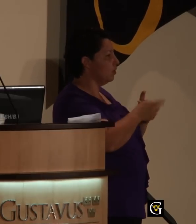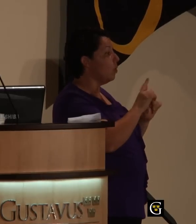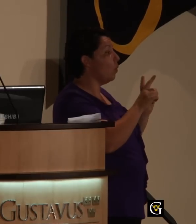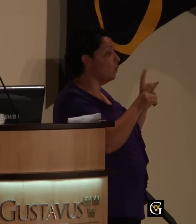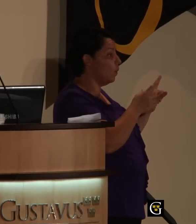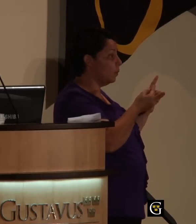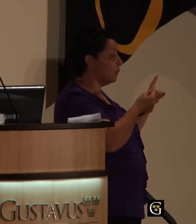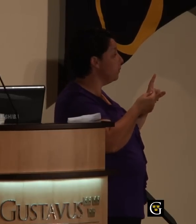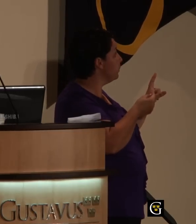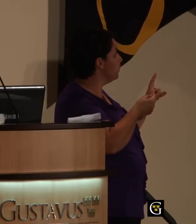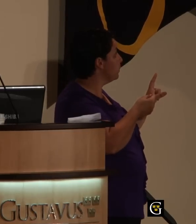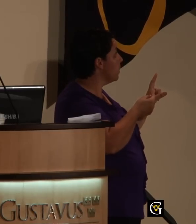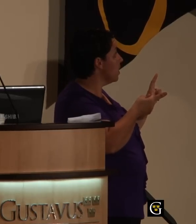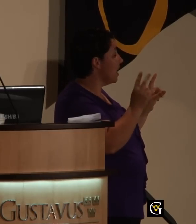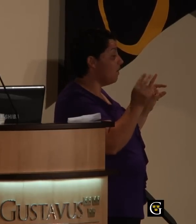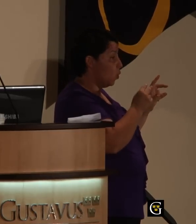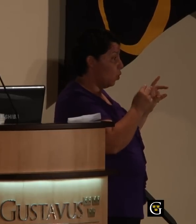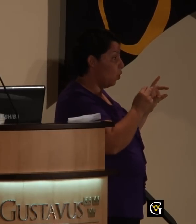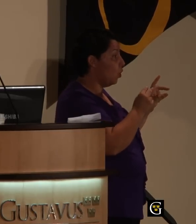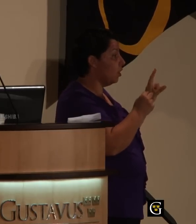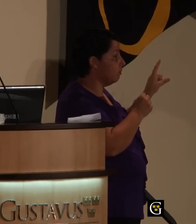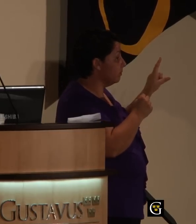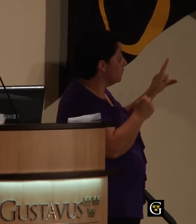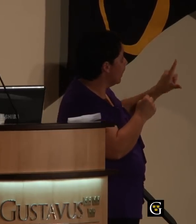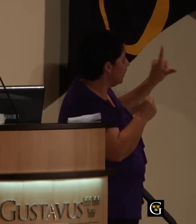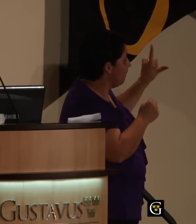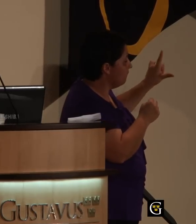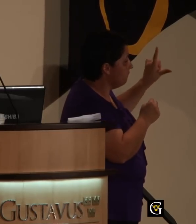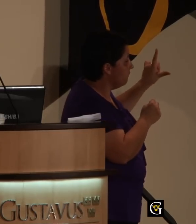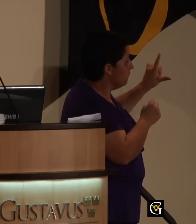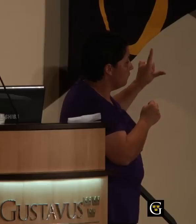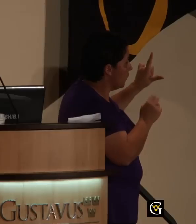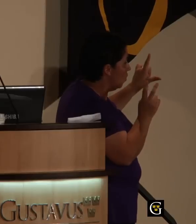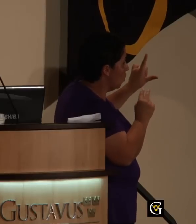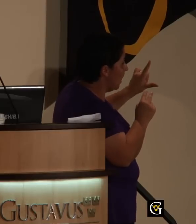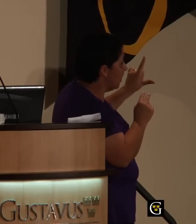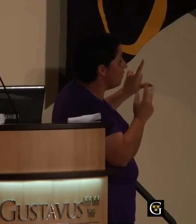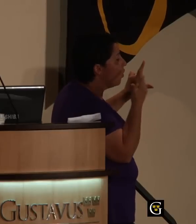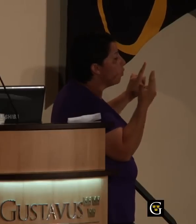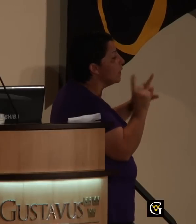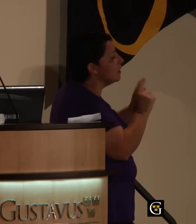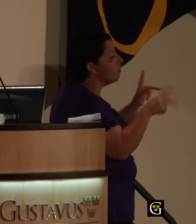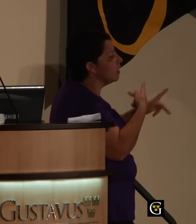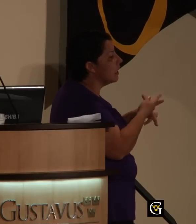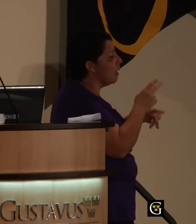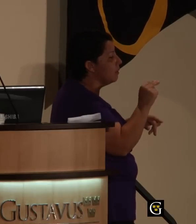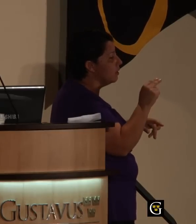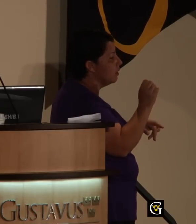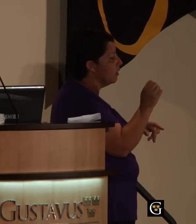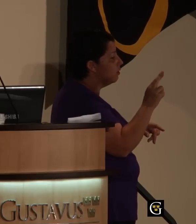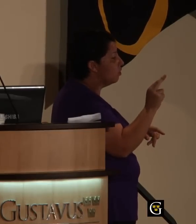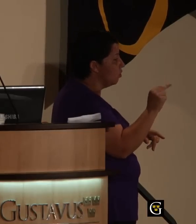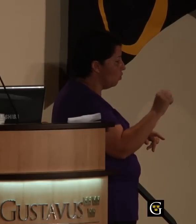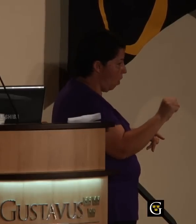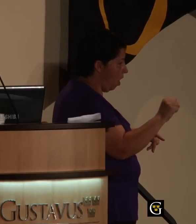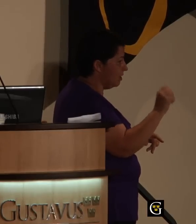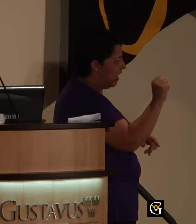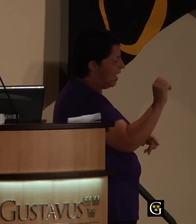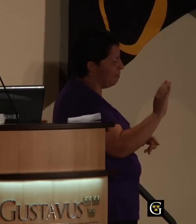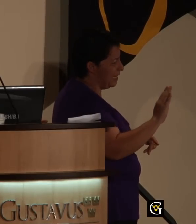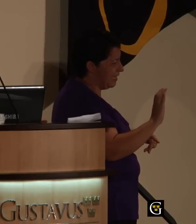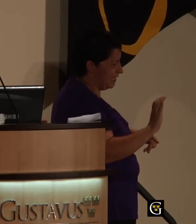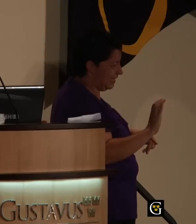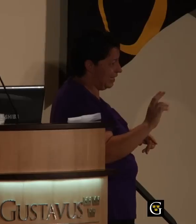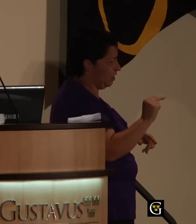forth. So if you take a look at the left side, you see three different kinds of neurons, which are labeled A, B, and C.